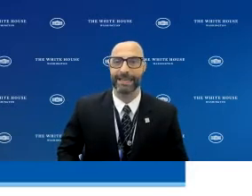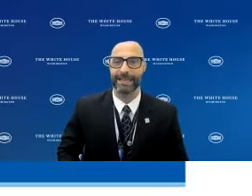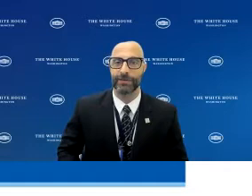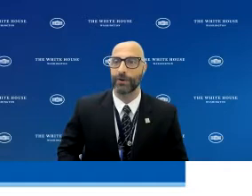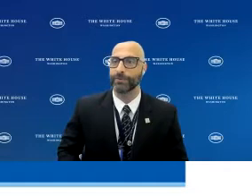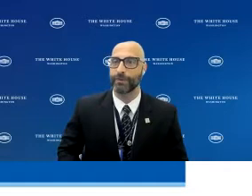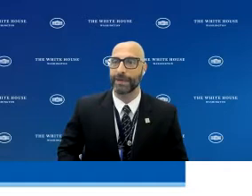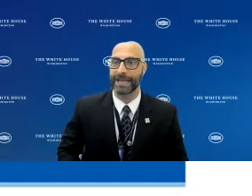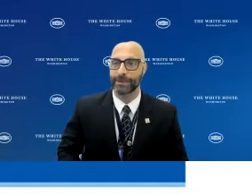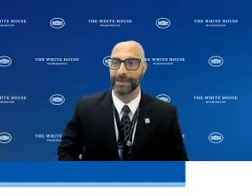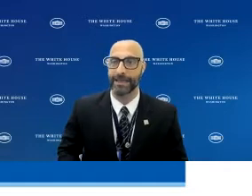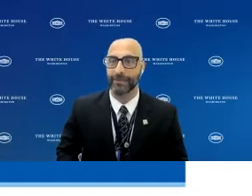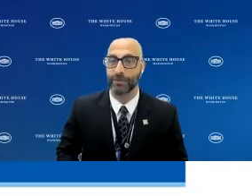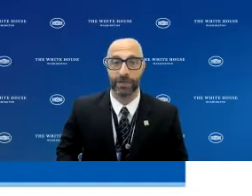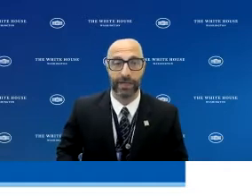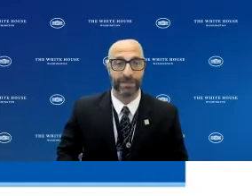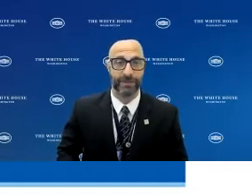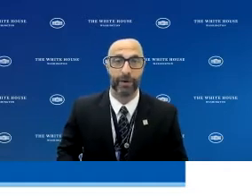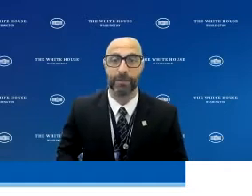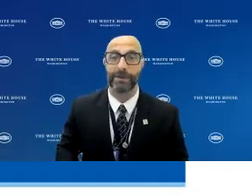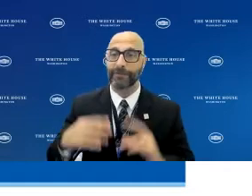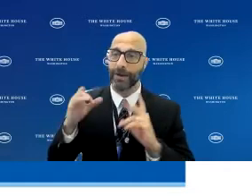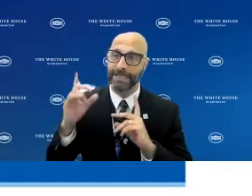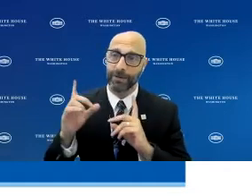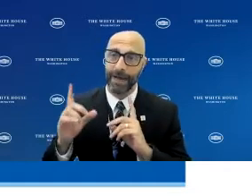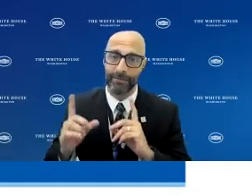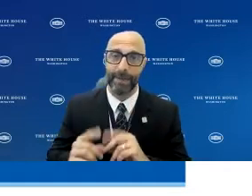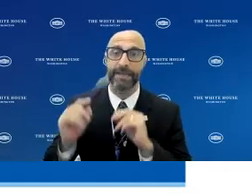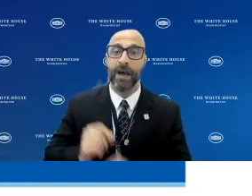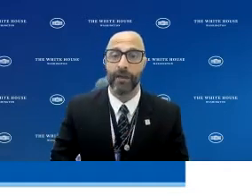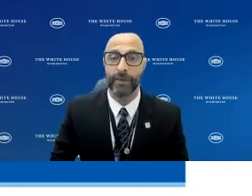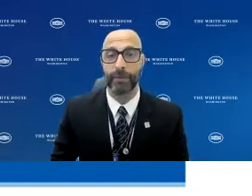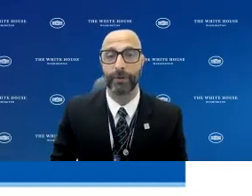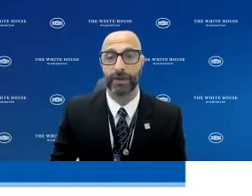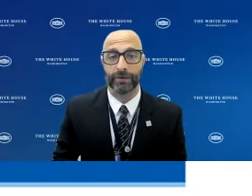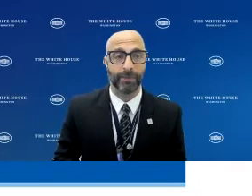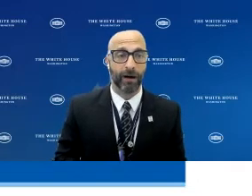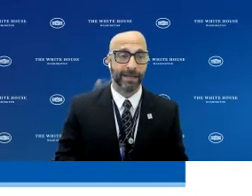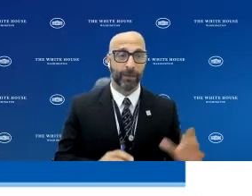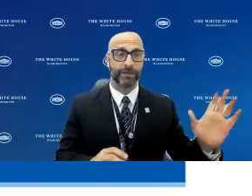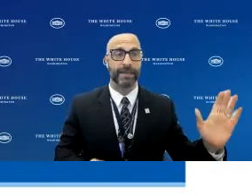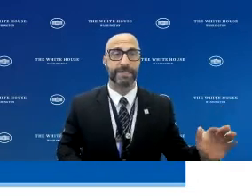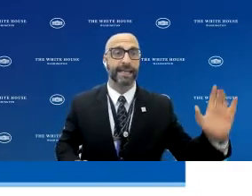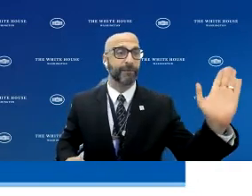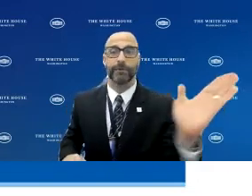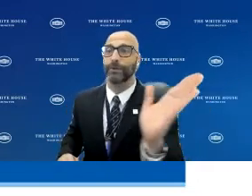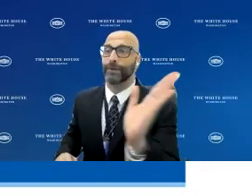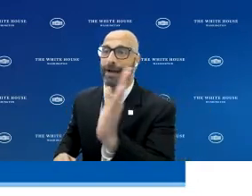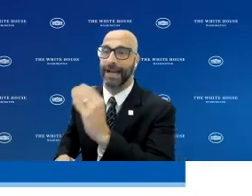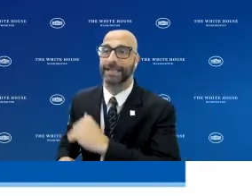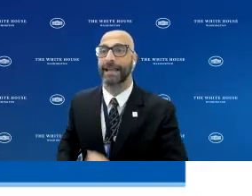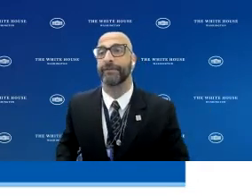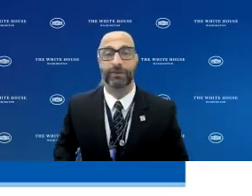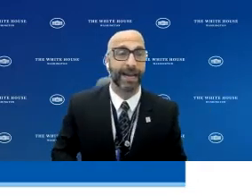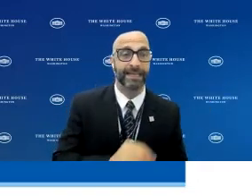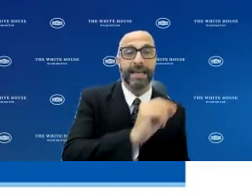the easier way to see it. So don't sort of be obsessed with the individual colors of the bar, but focus in your mind a bit on the purple and green bars. And what you can see if you